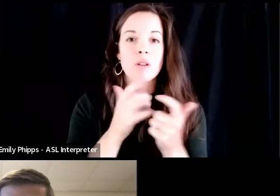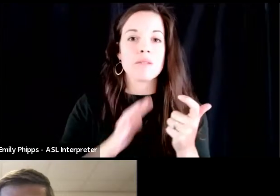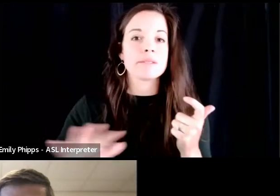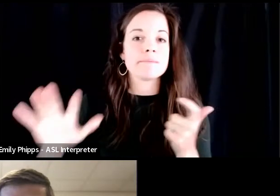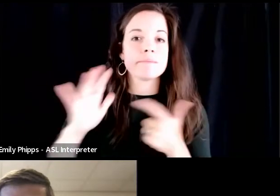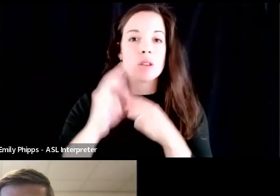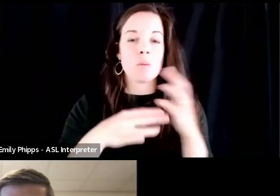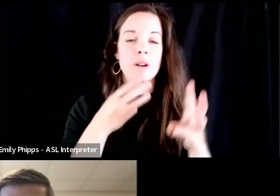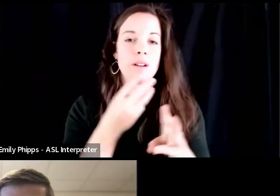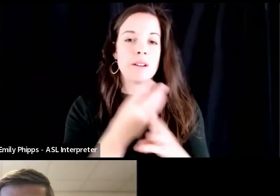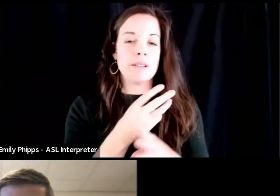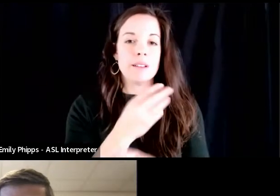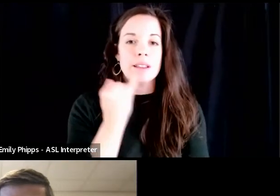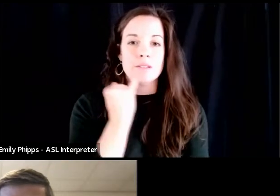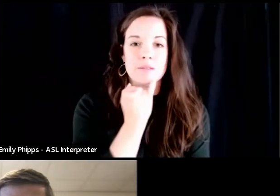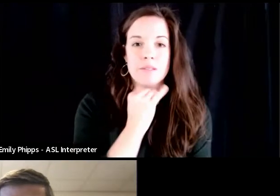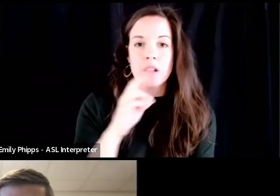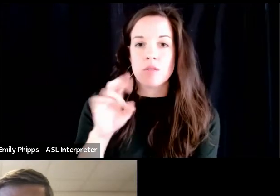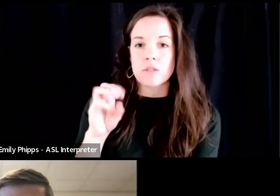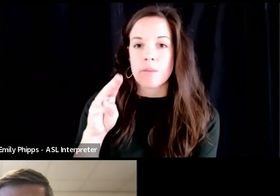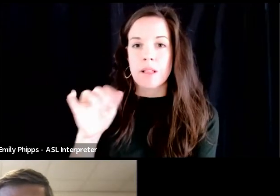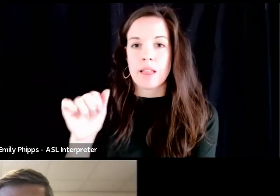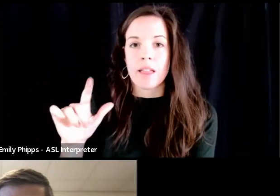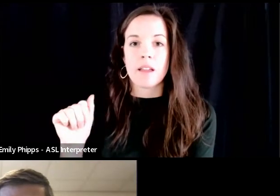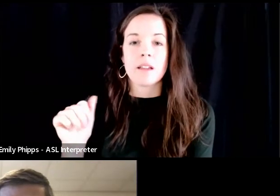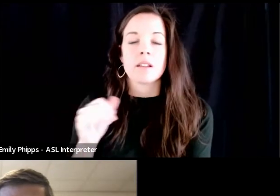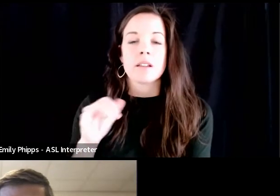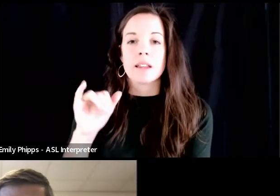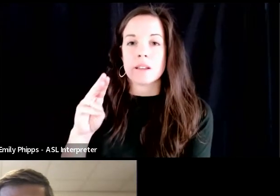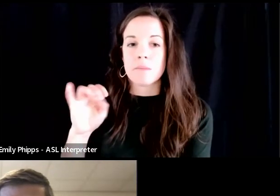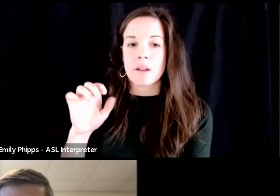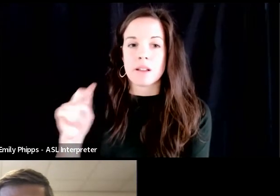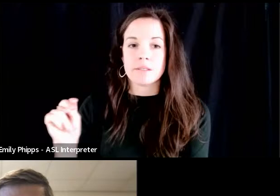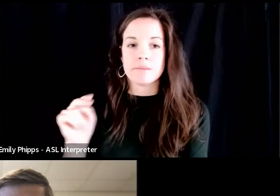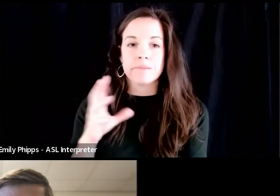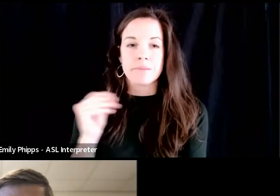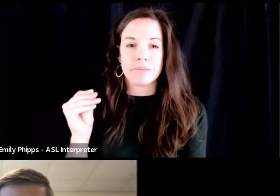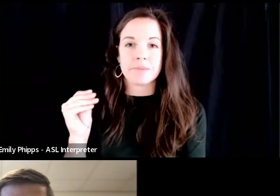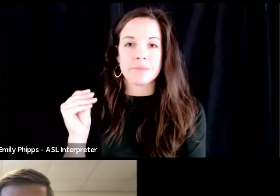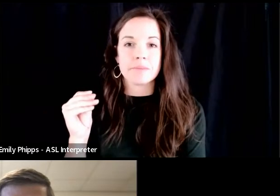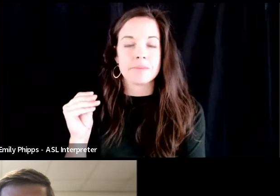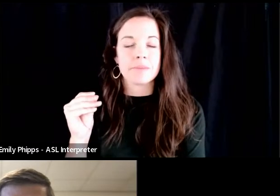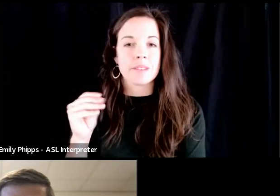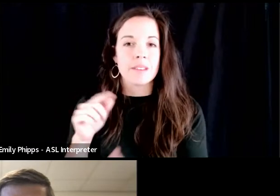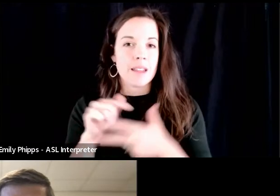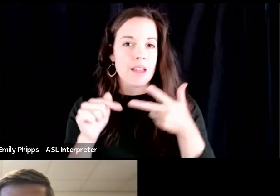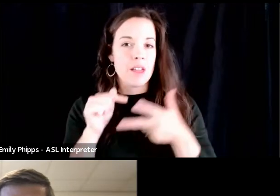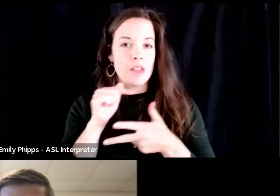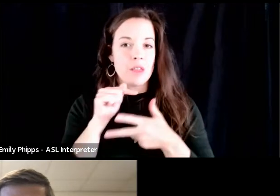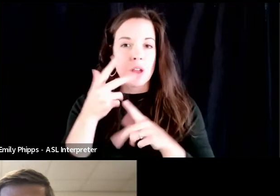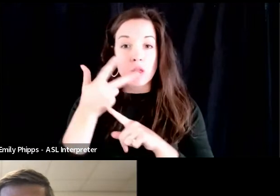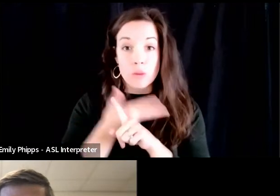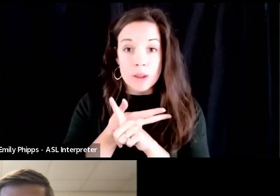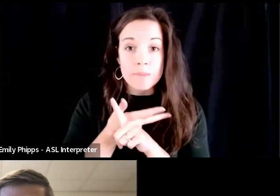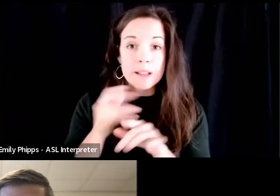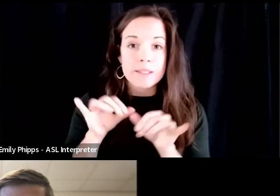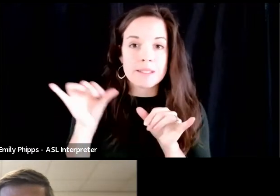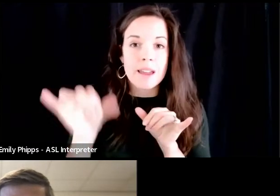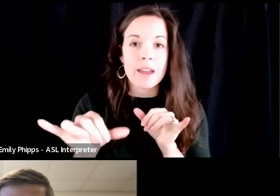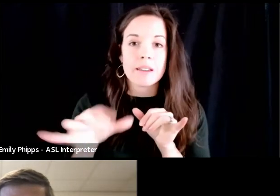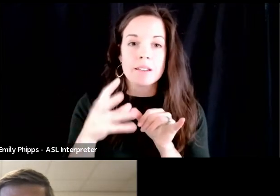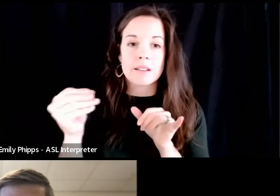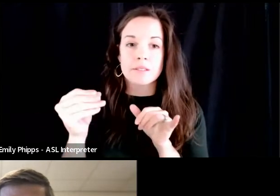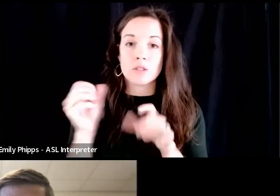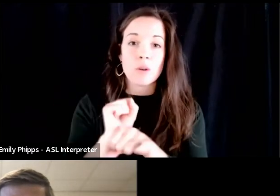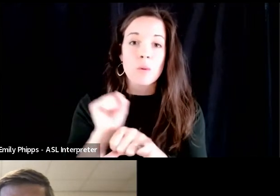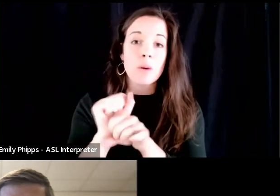Tel Aviv, in Ramallah, or in Amman. There's a sort of a 3-month stay. And then you can